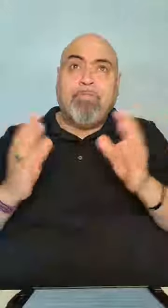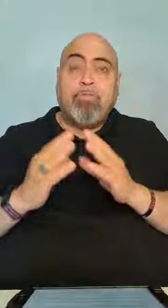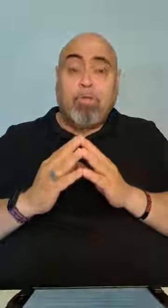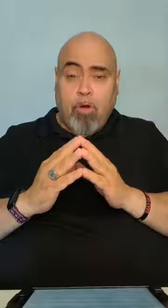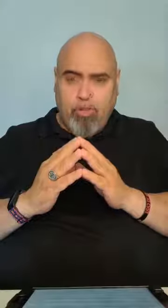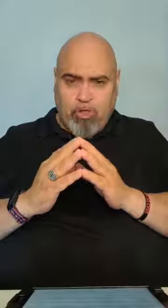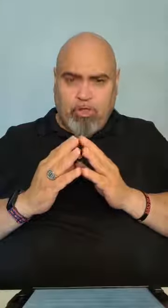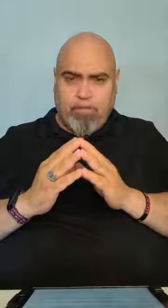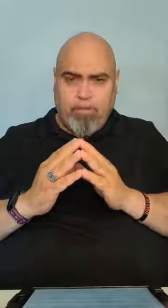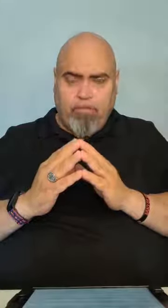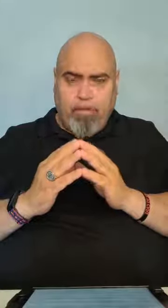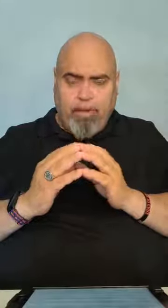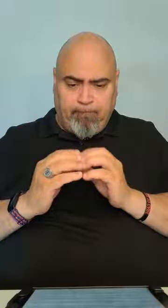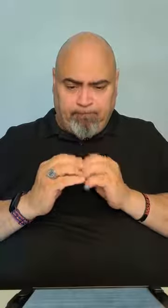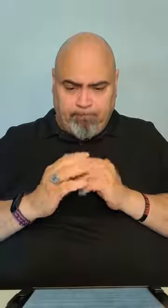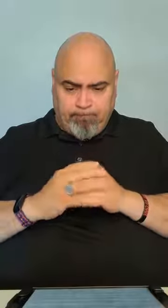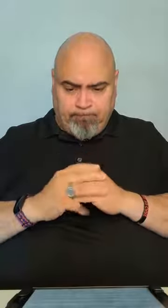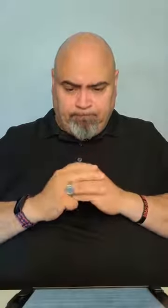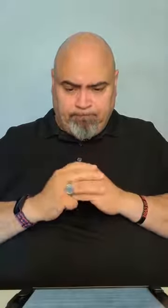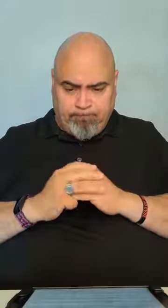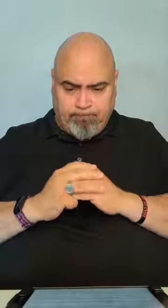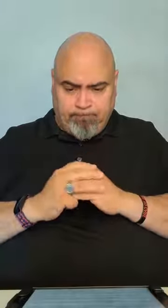to garbage, if I may.